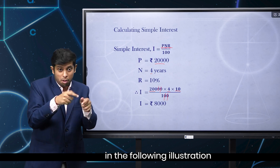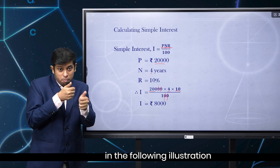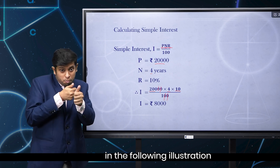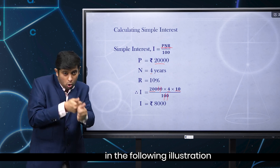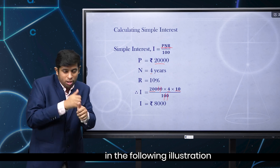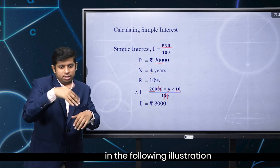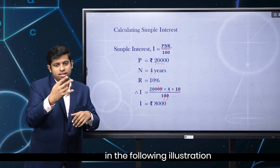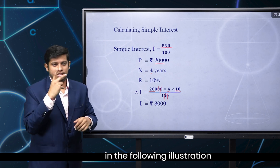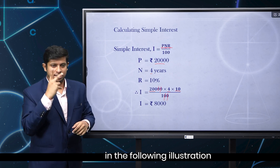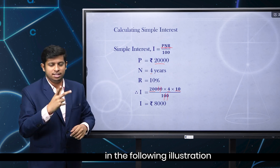illustration.